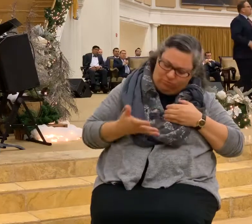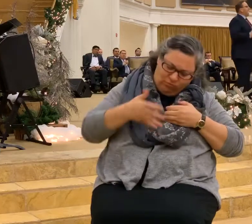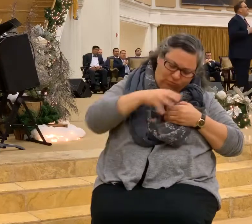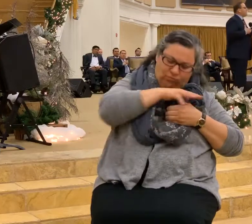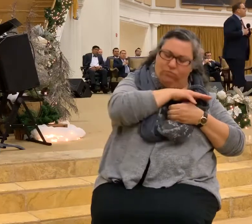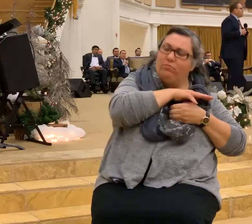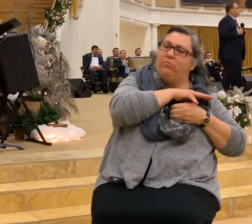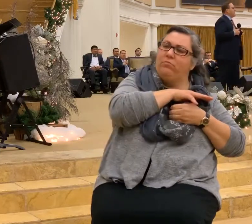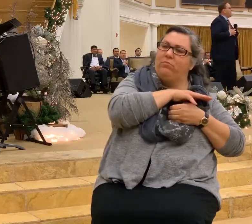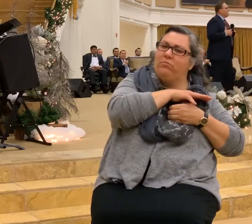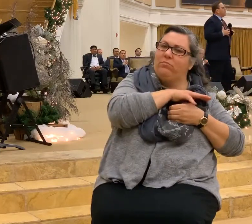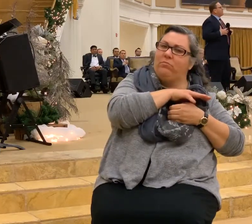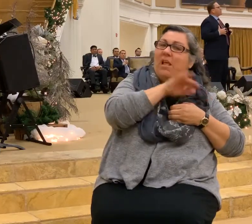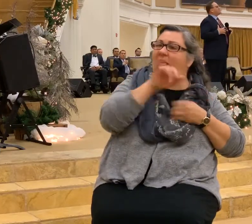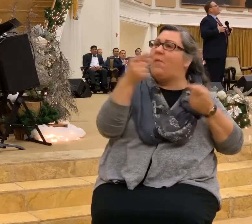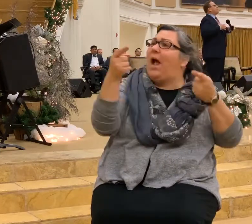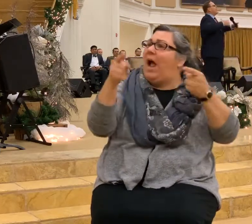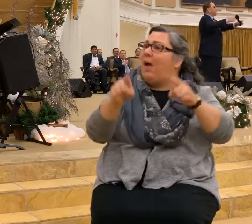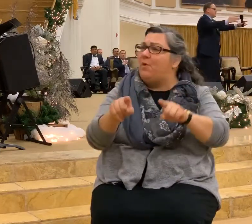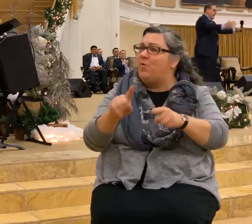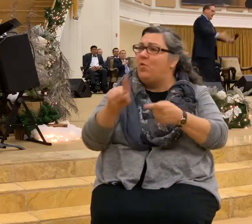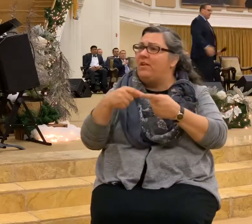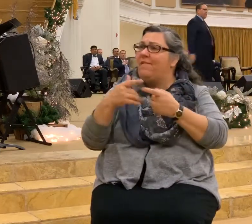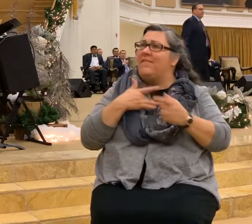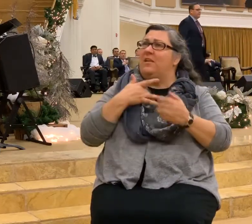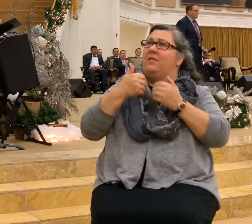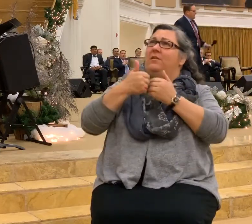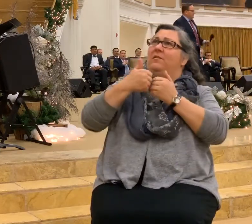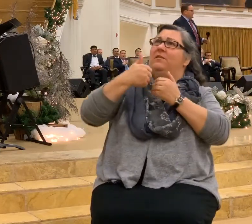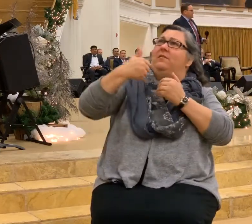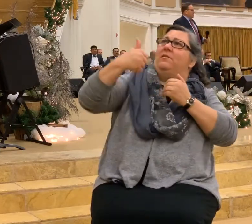And that's what happens when we feel separated.